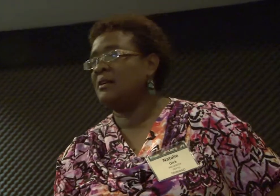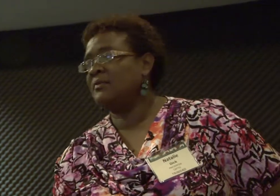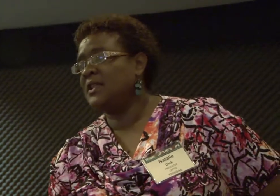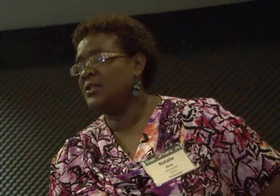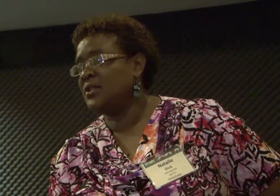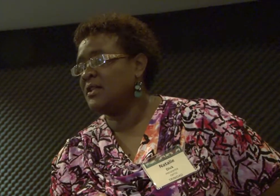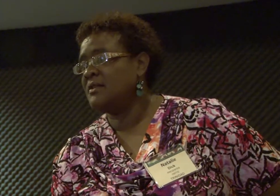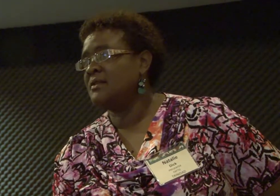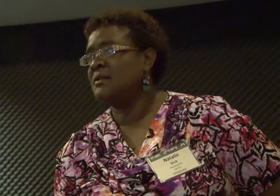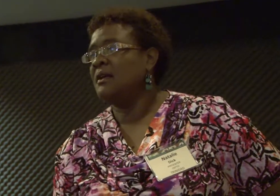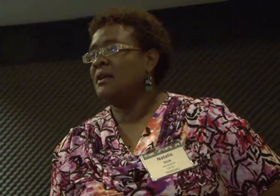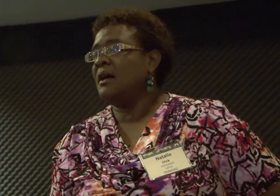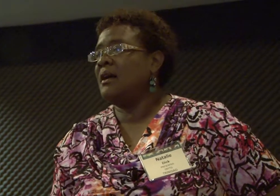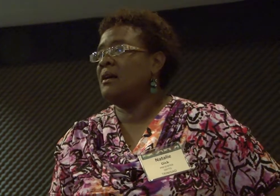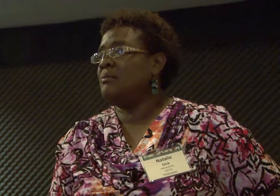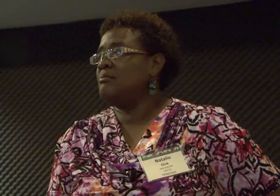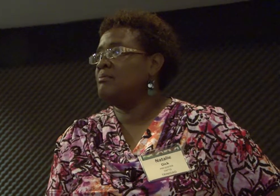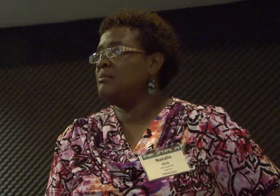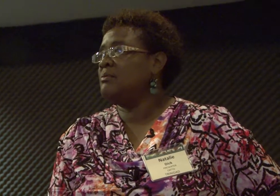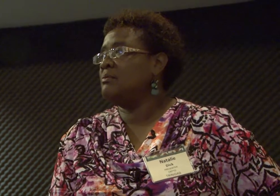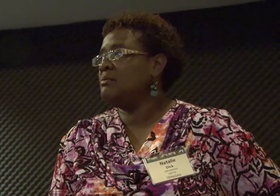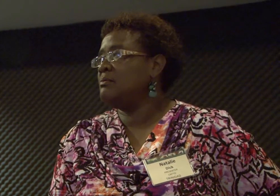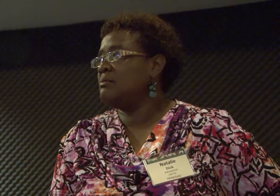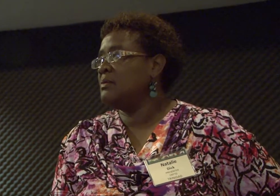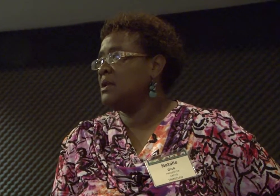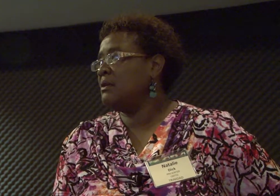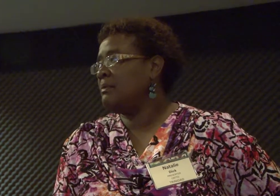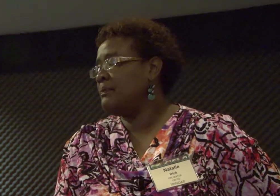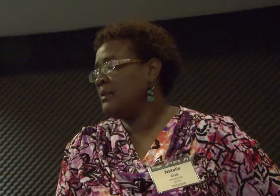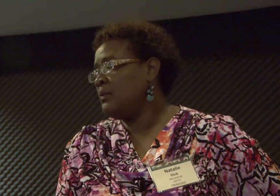support of Keisha's